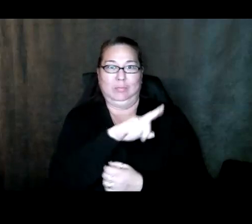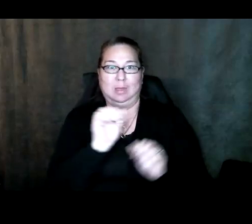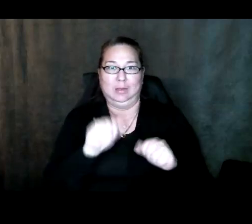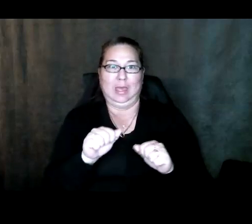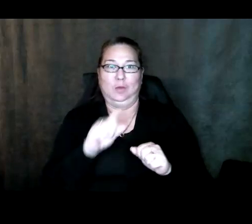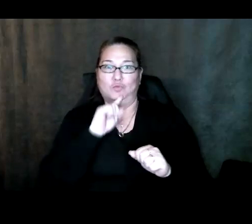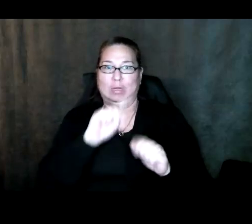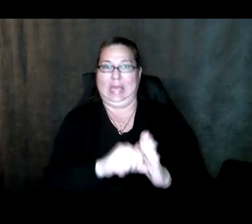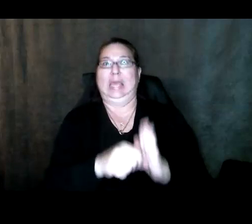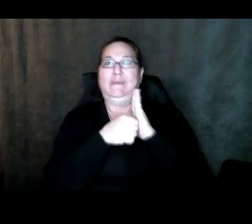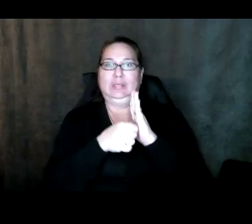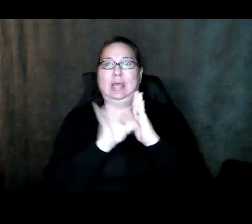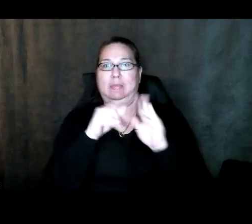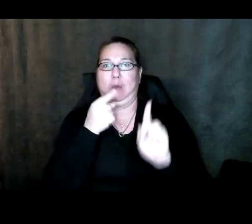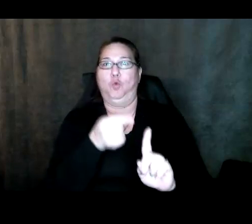emphasize on that point.